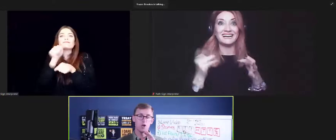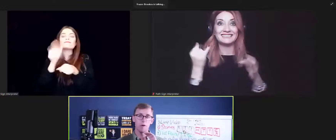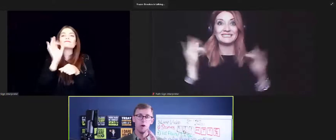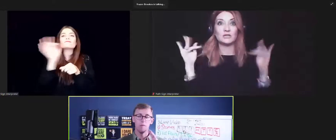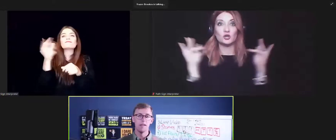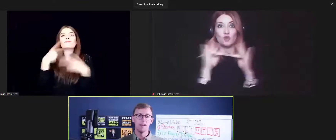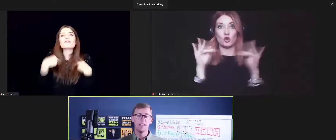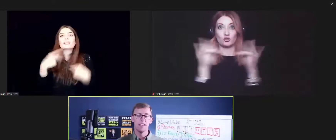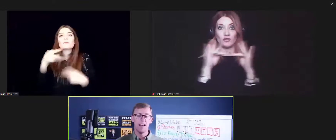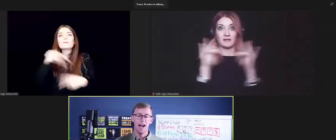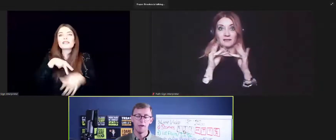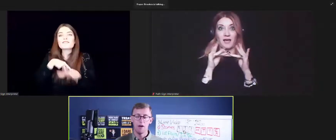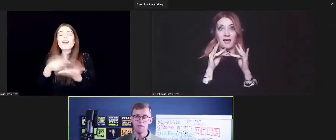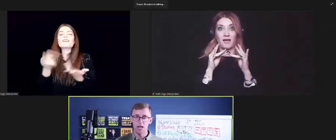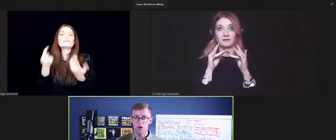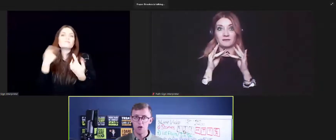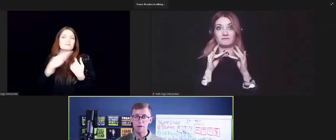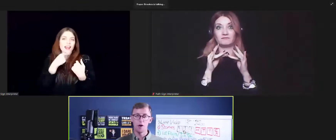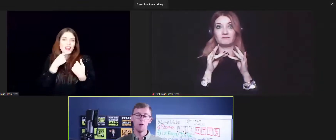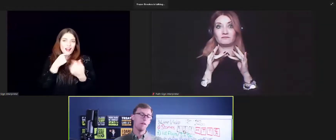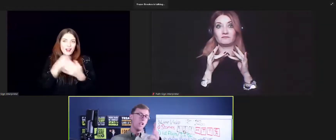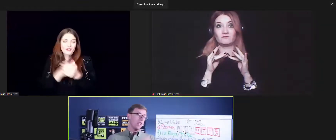Conversations become